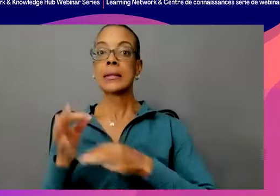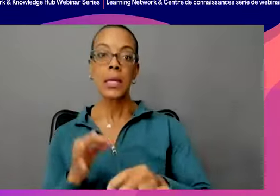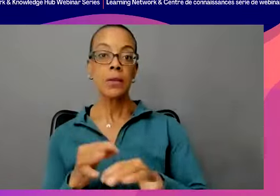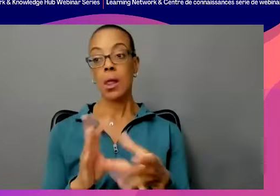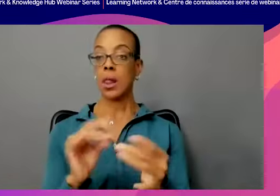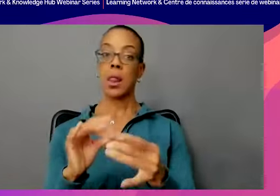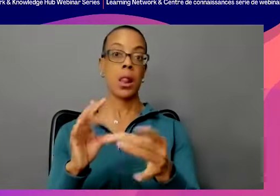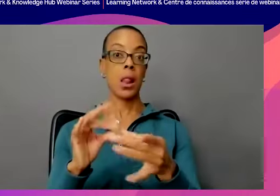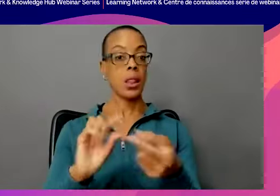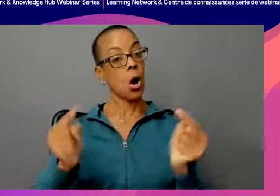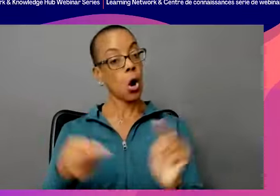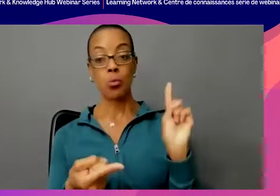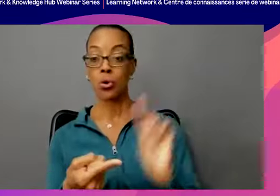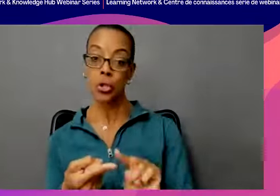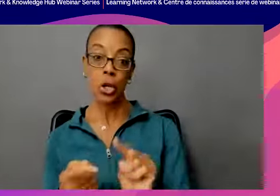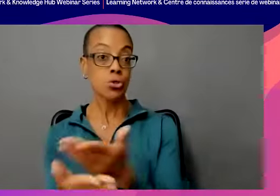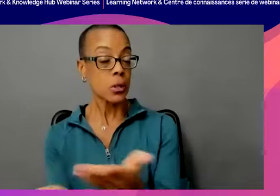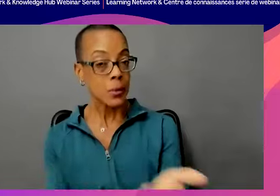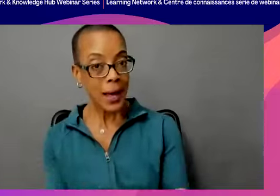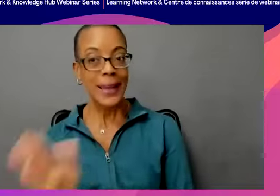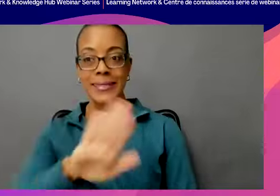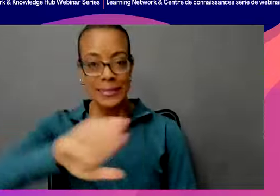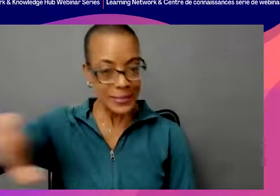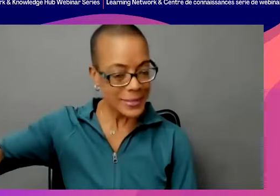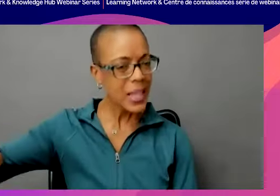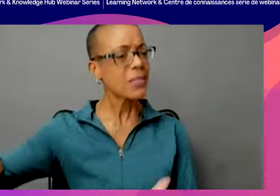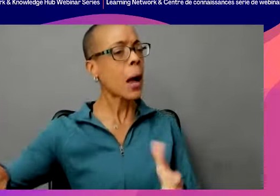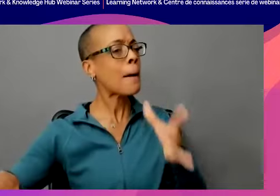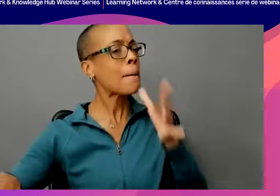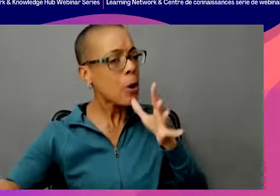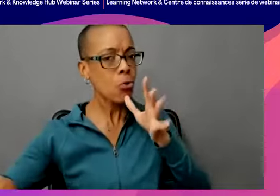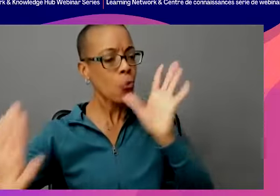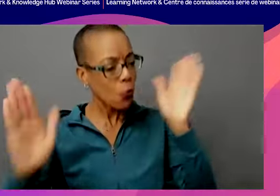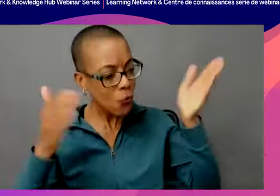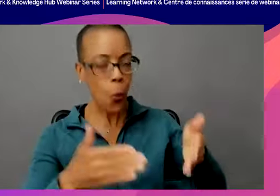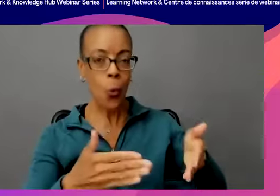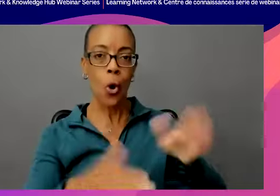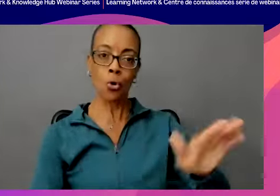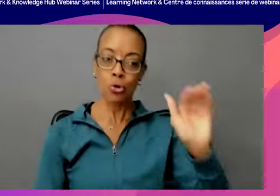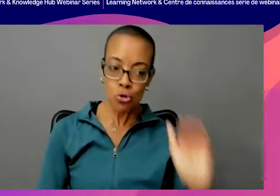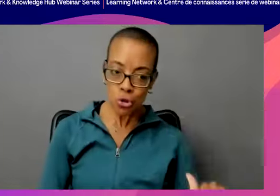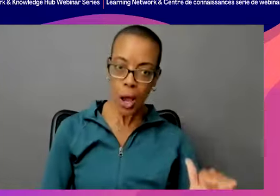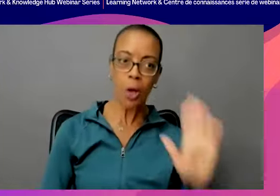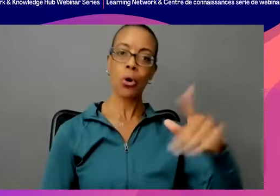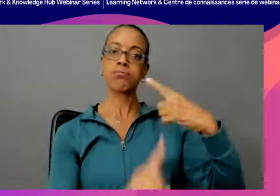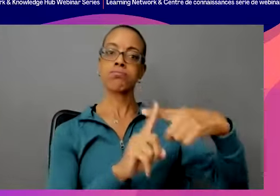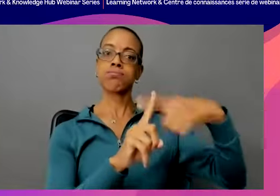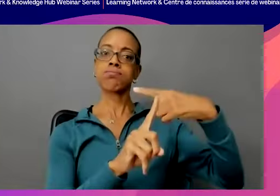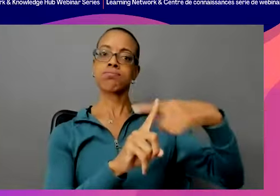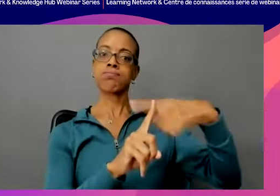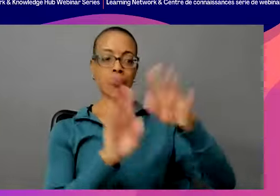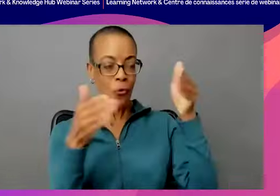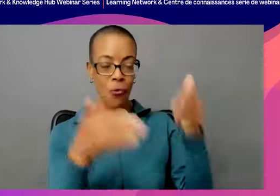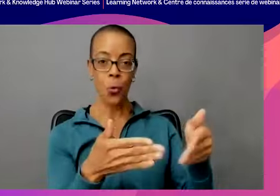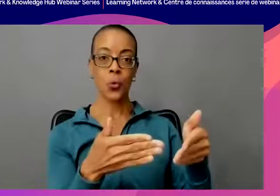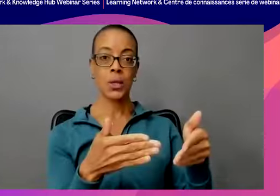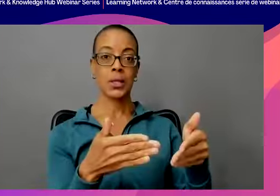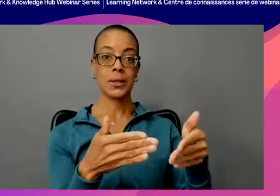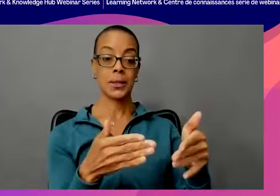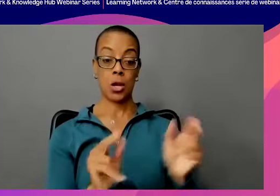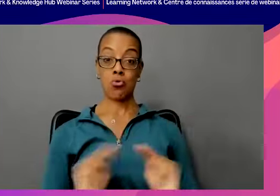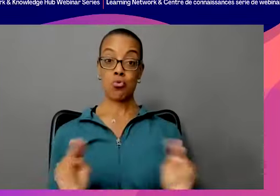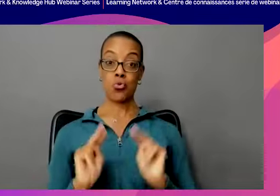reduction supplies, focus on her as a mother and her child and her strengths. A neutral